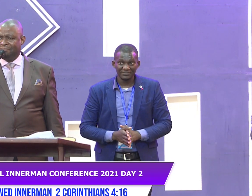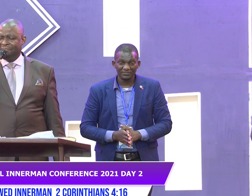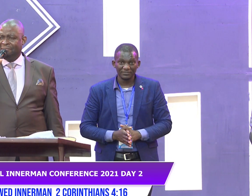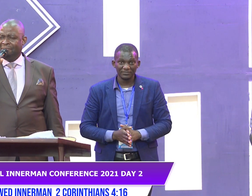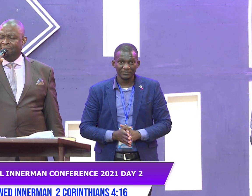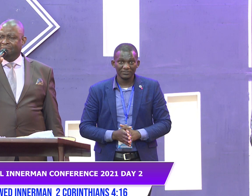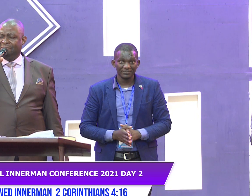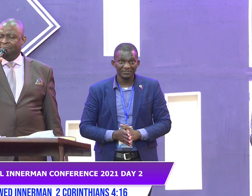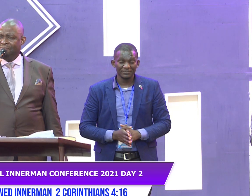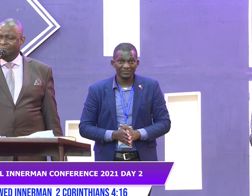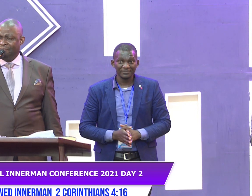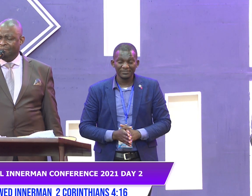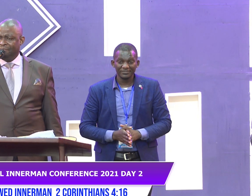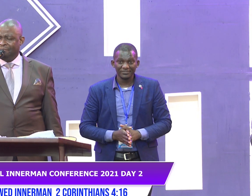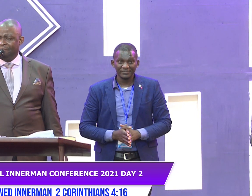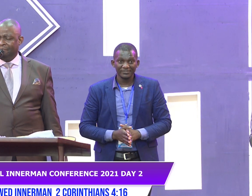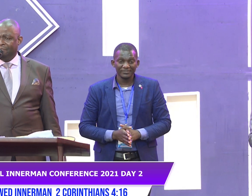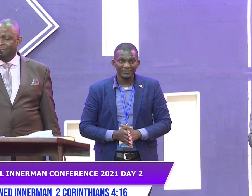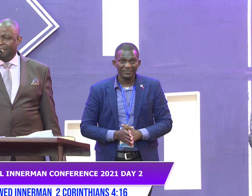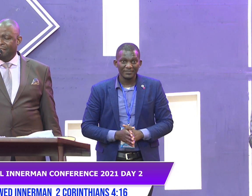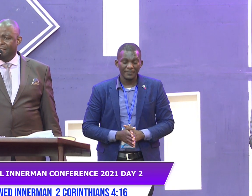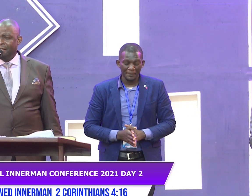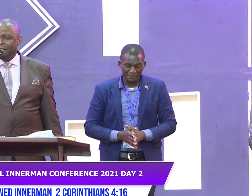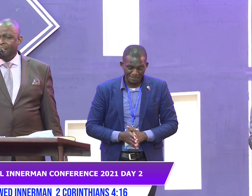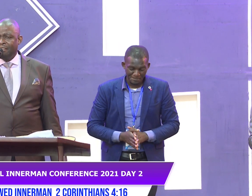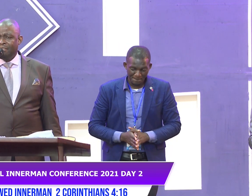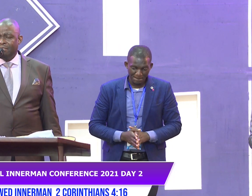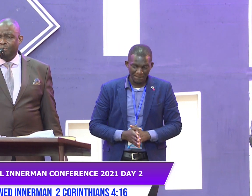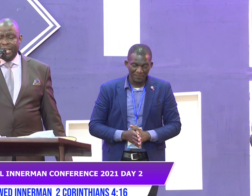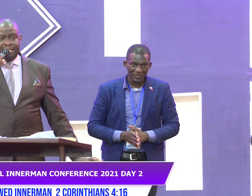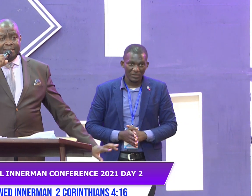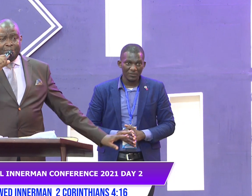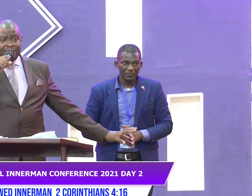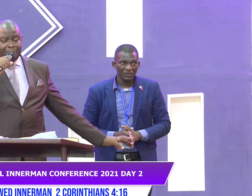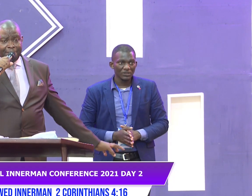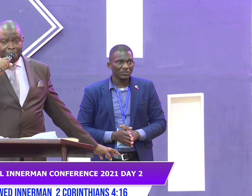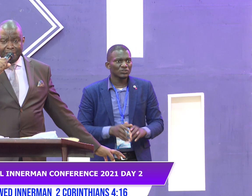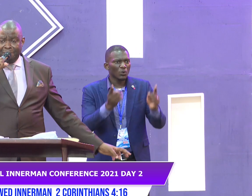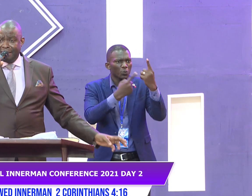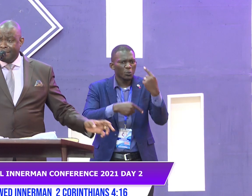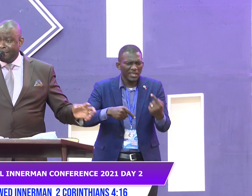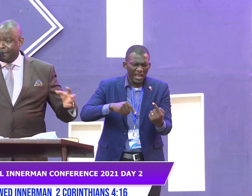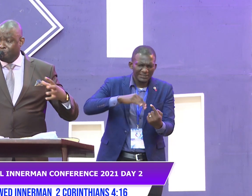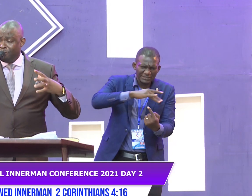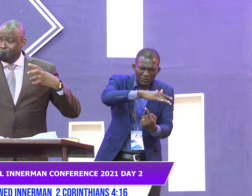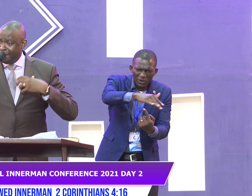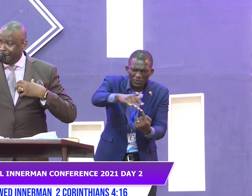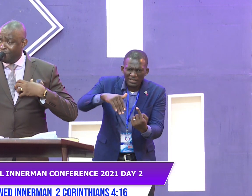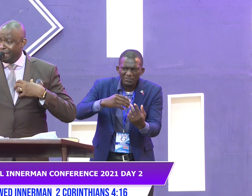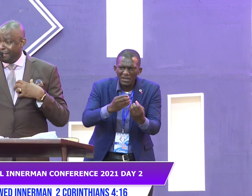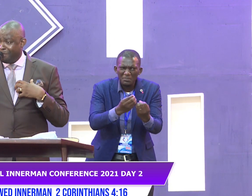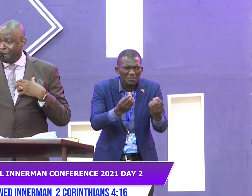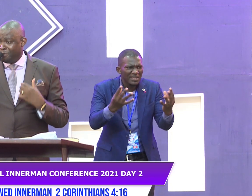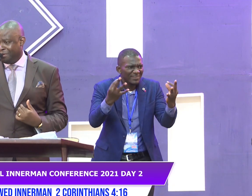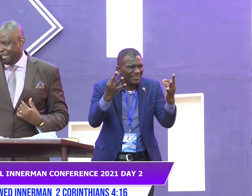ng'olunyiriri olwo oli mu Bakolinso ekyokubiri 4:16. We are surrounded by very many things that will make